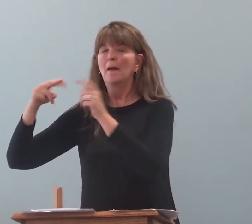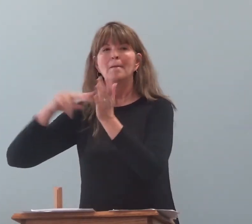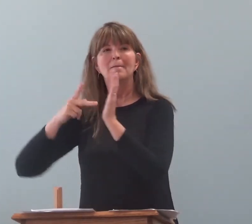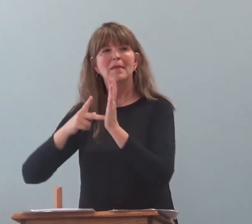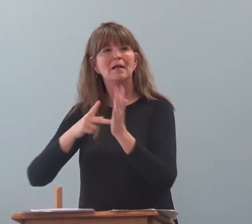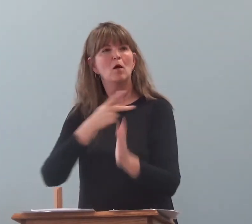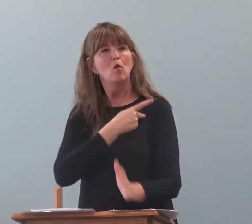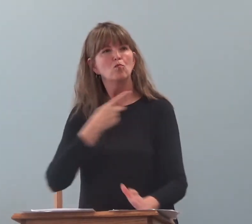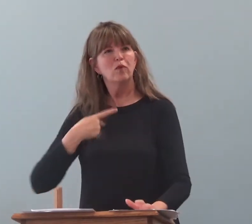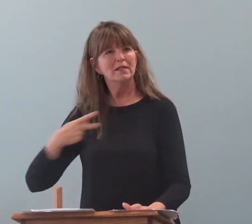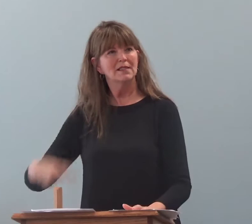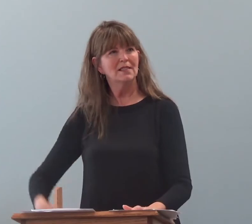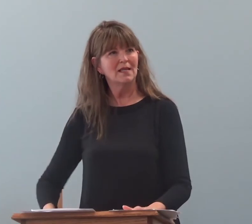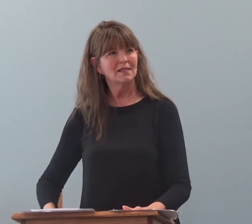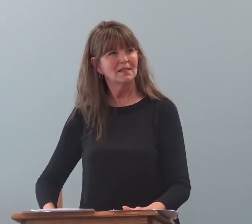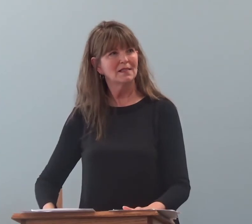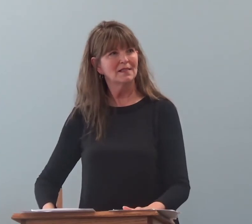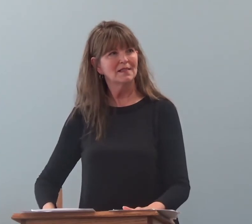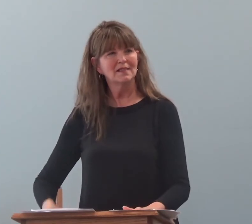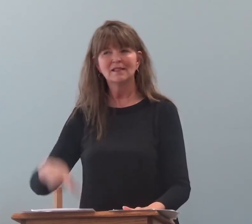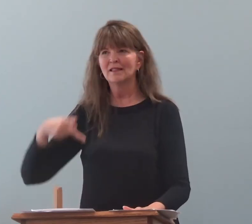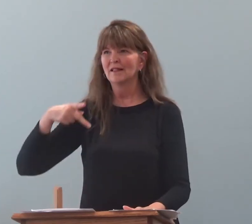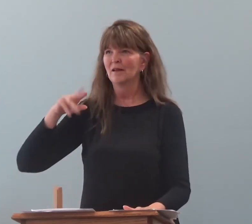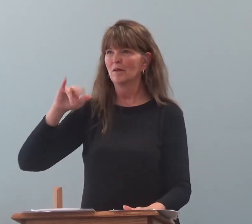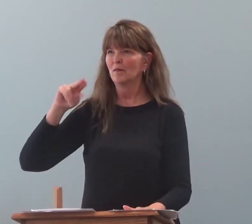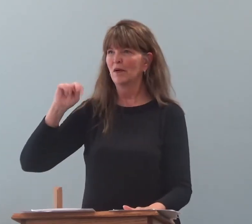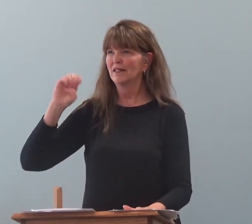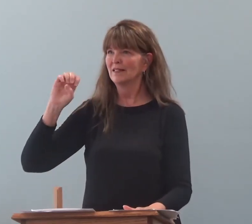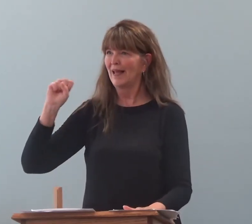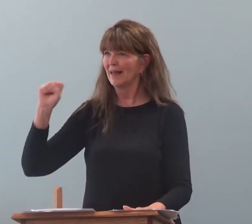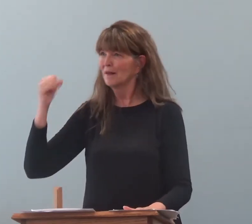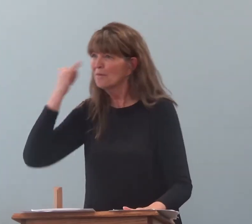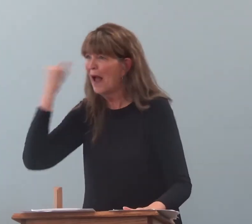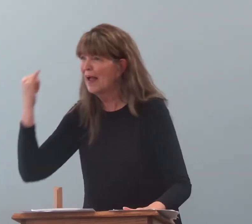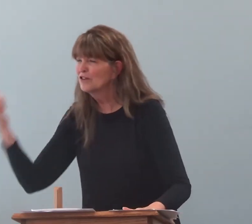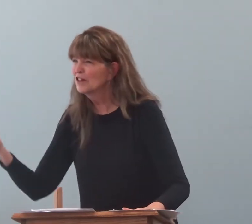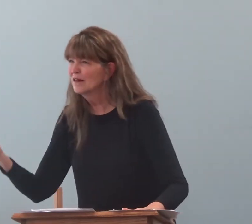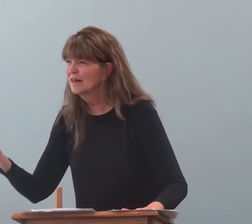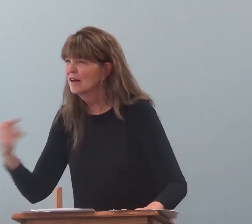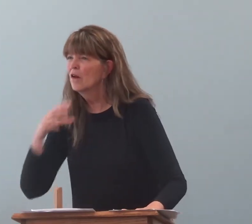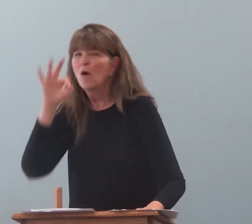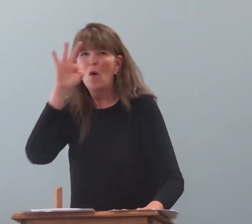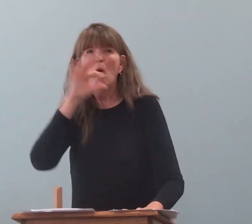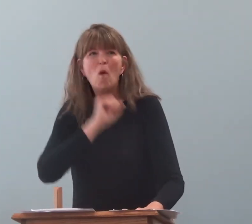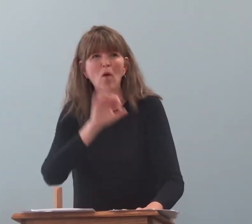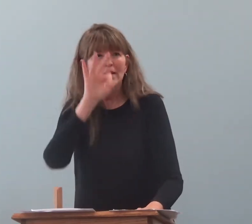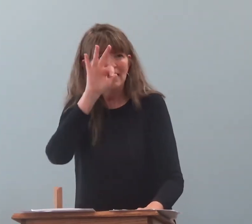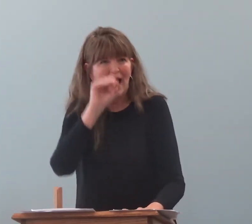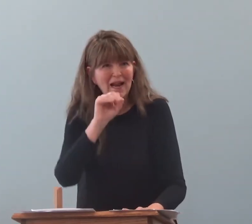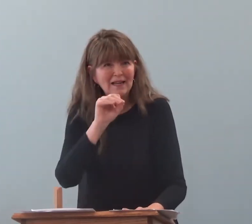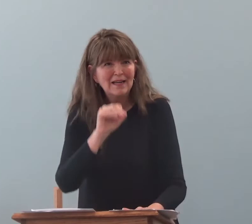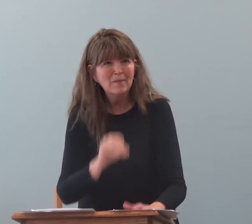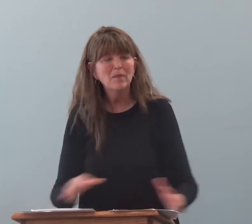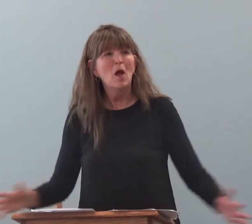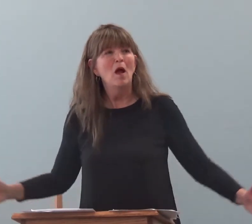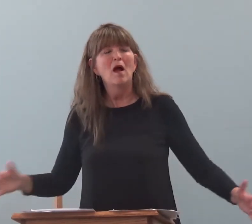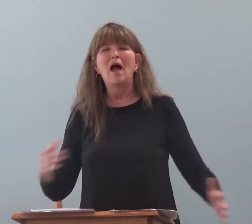she conceived, her name was Sarah, which translates to princess. Imagine that.